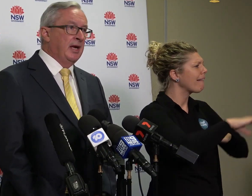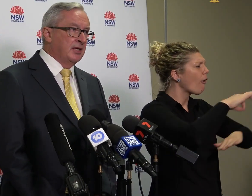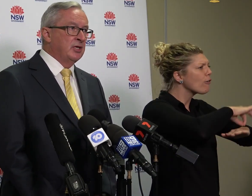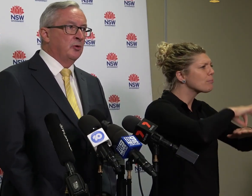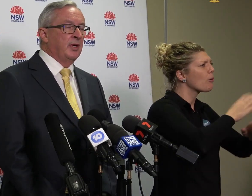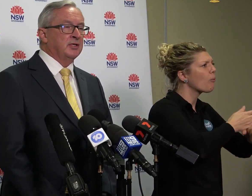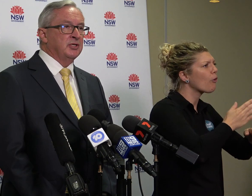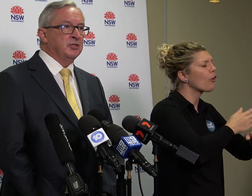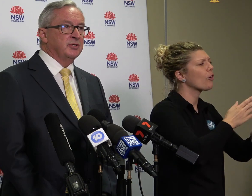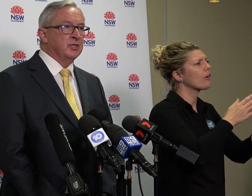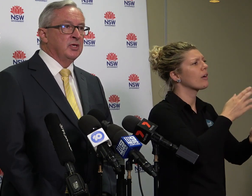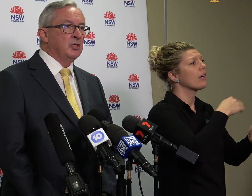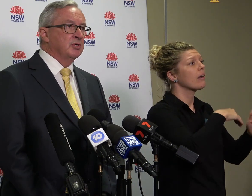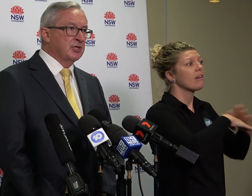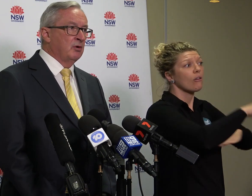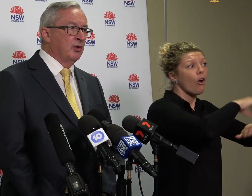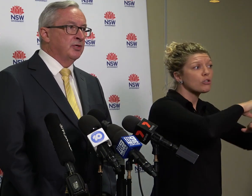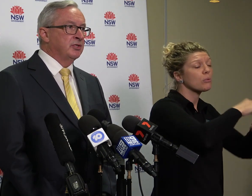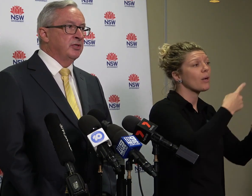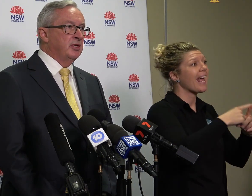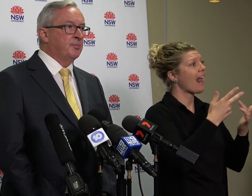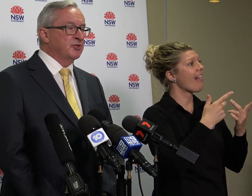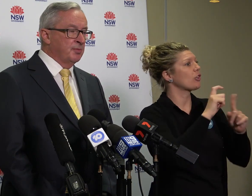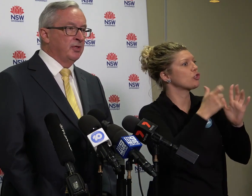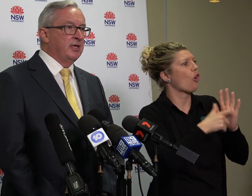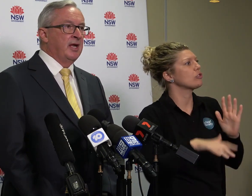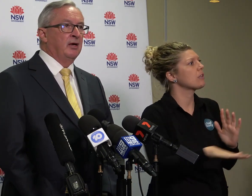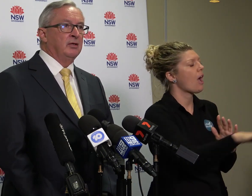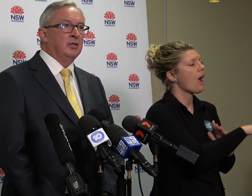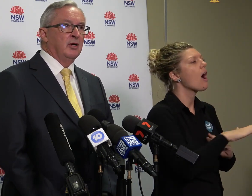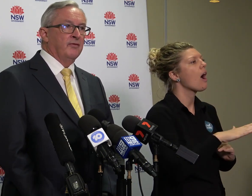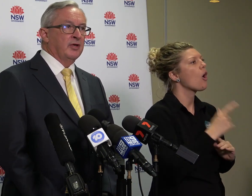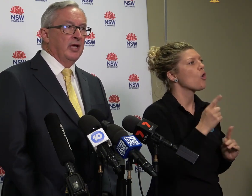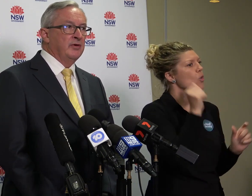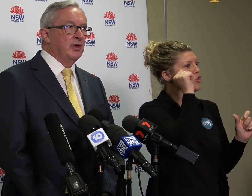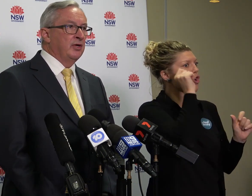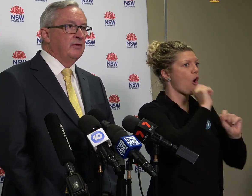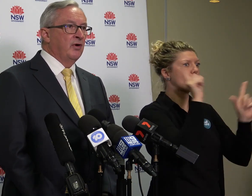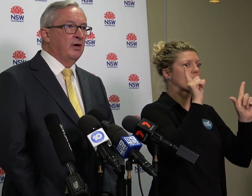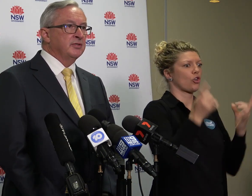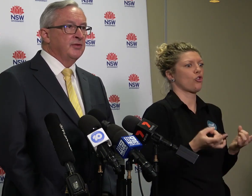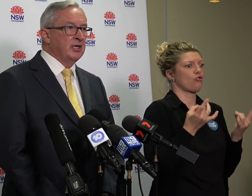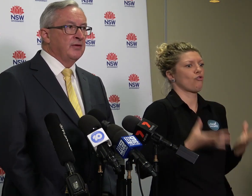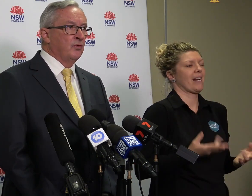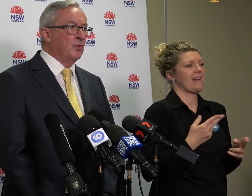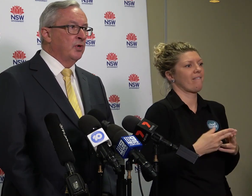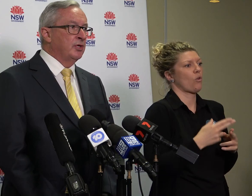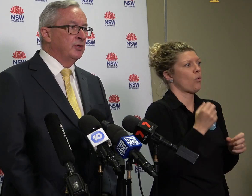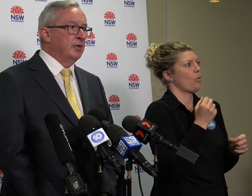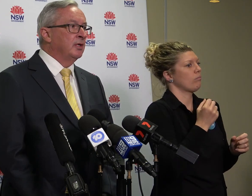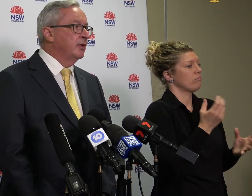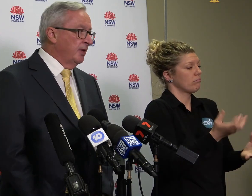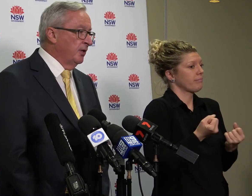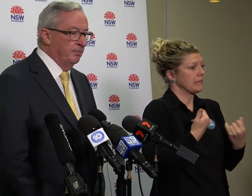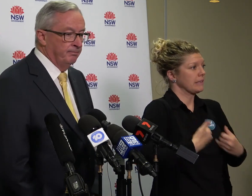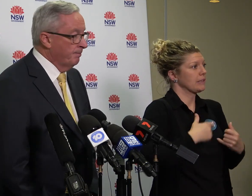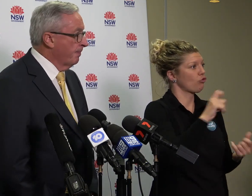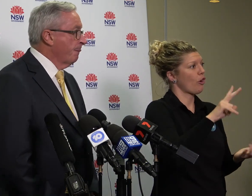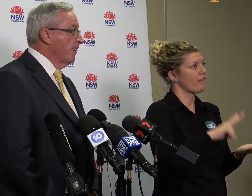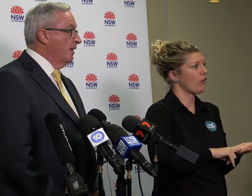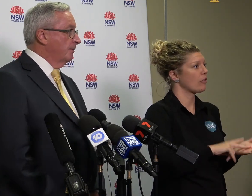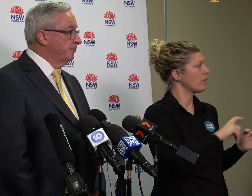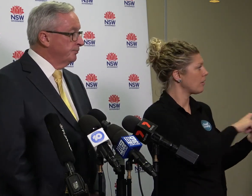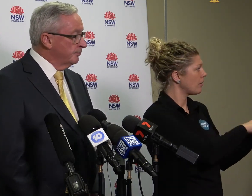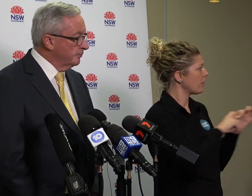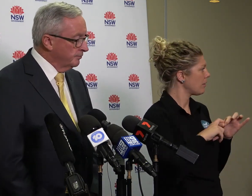hospitals and our general practitioners who are so alert to the possibility now of the COVID-19 virus. And thank you for the work you're doing. Sorry, just one